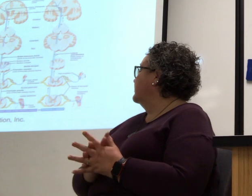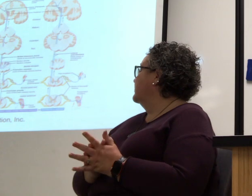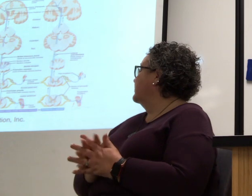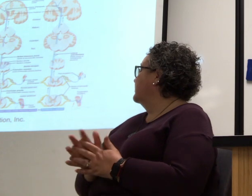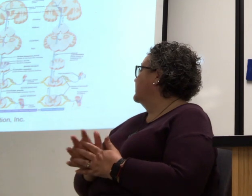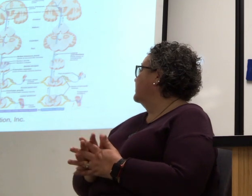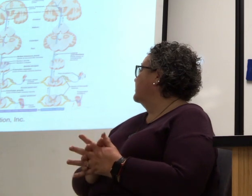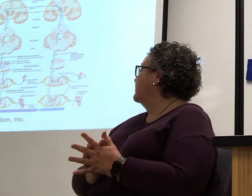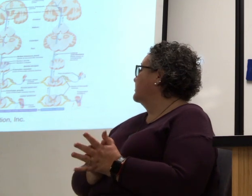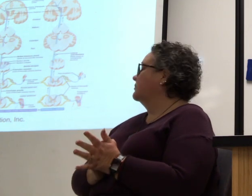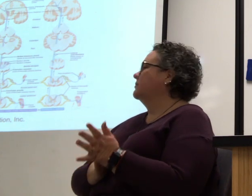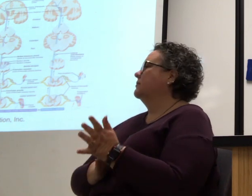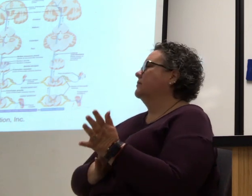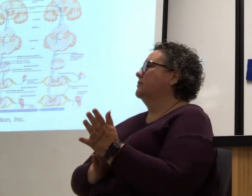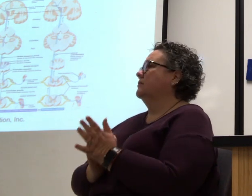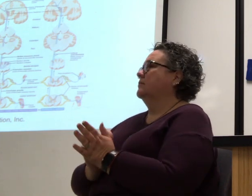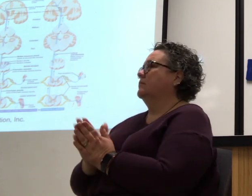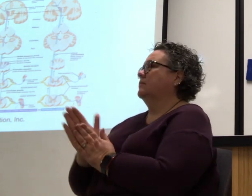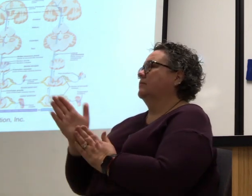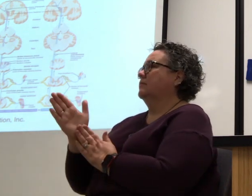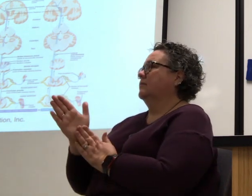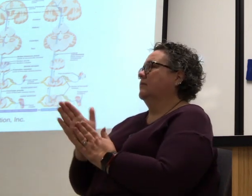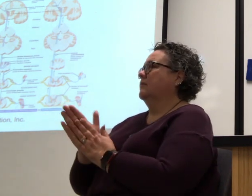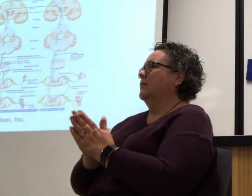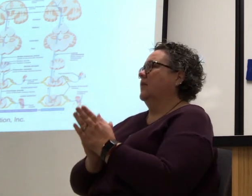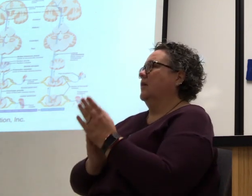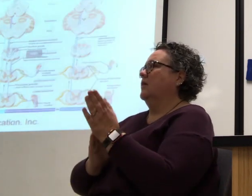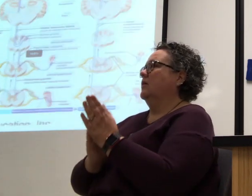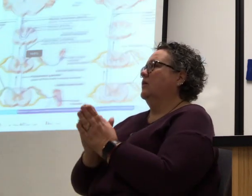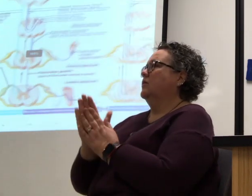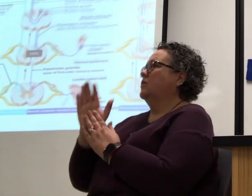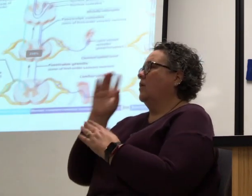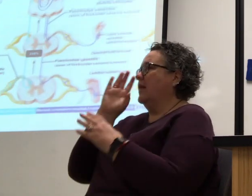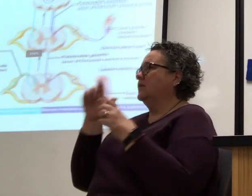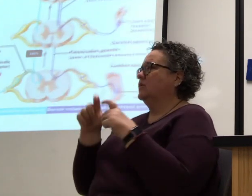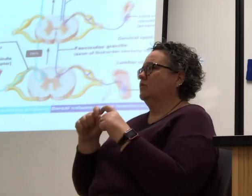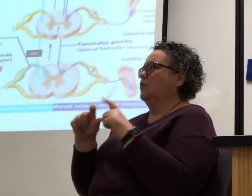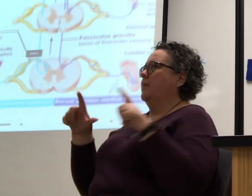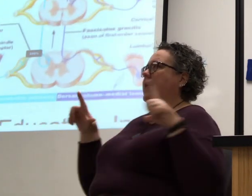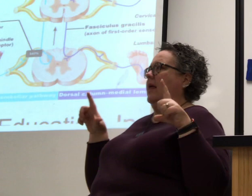Let's see here. Let's zoom in on this one there.